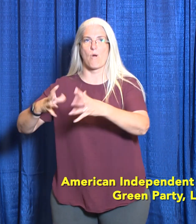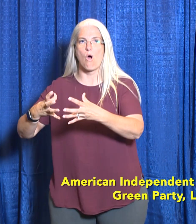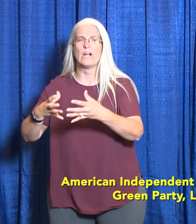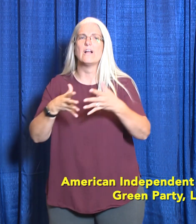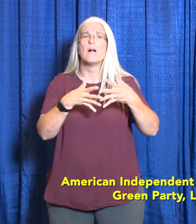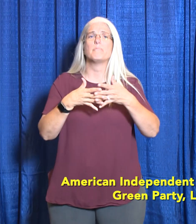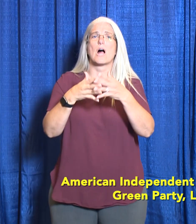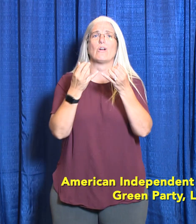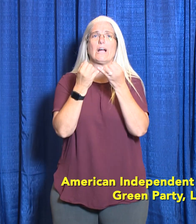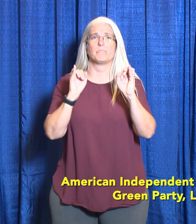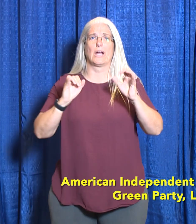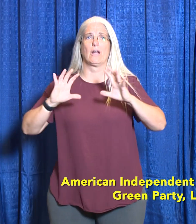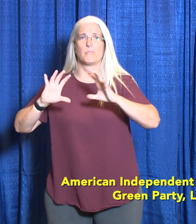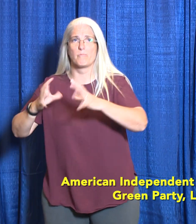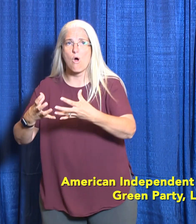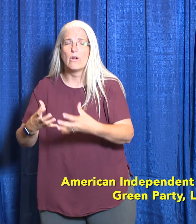American Independent Party,